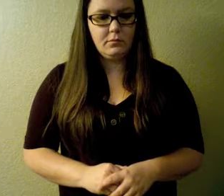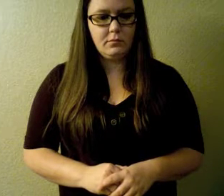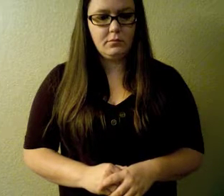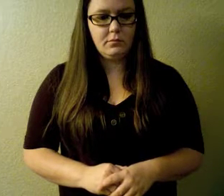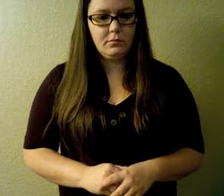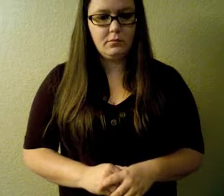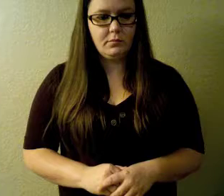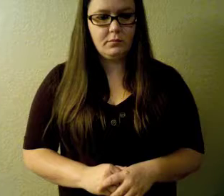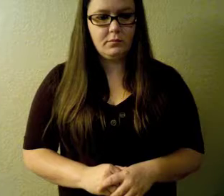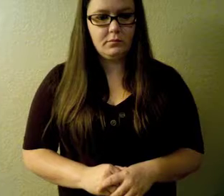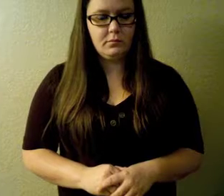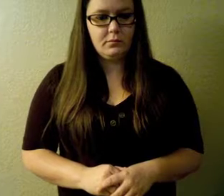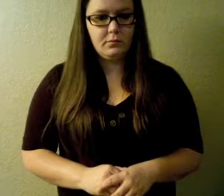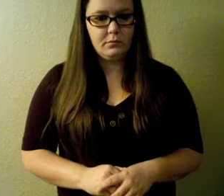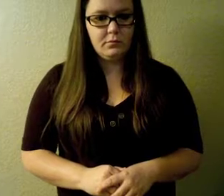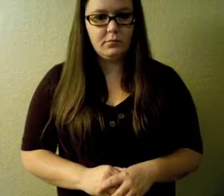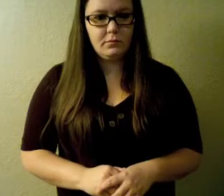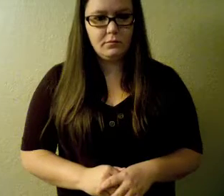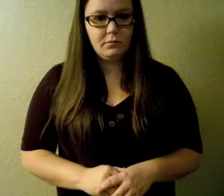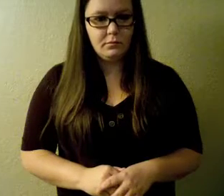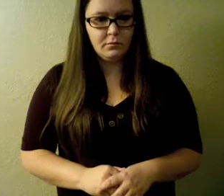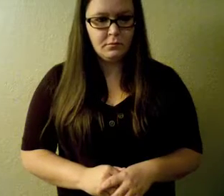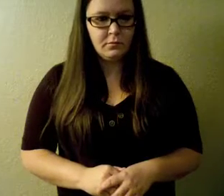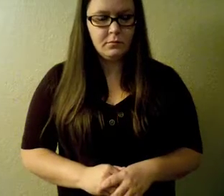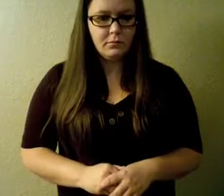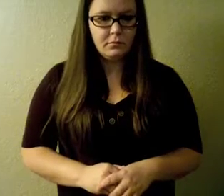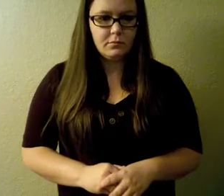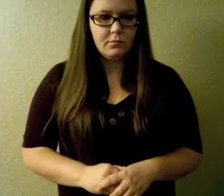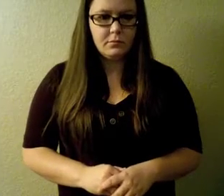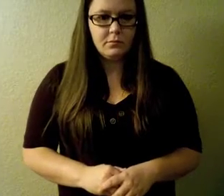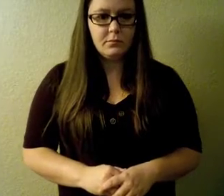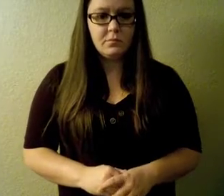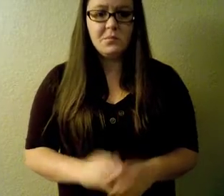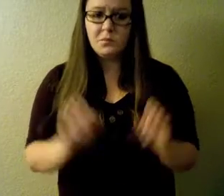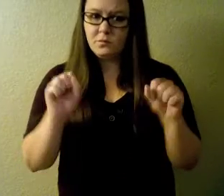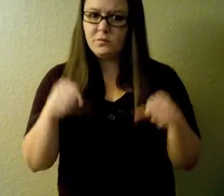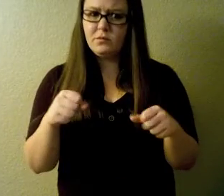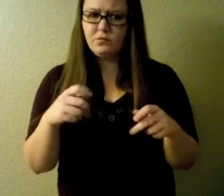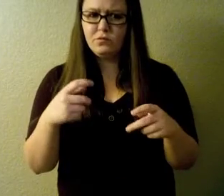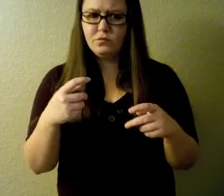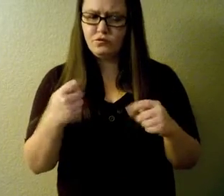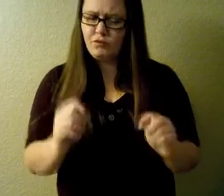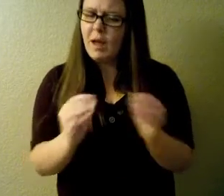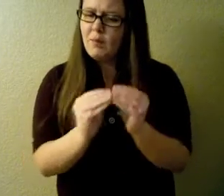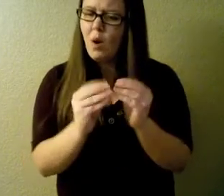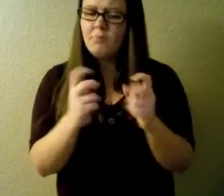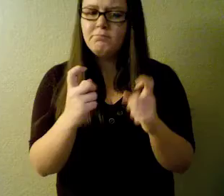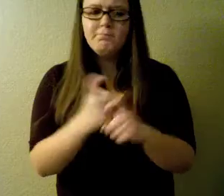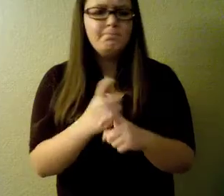single time you do percent of a number. What if we want to have